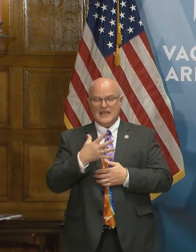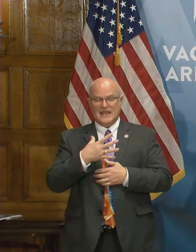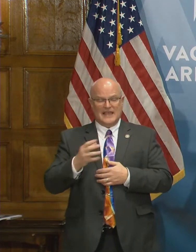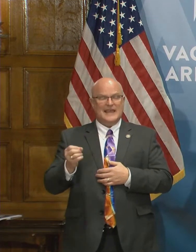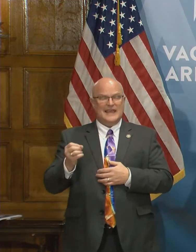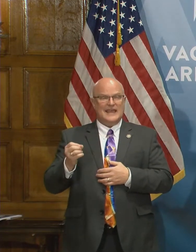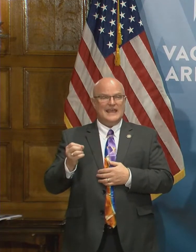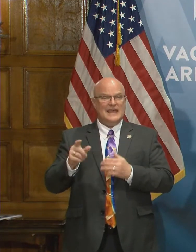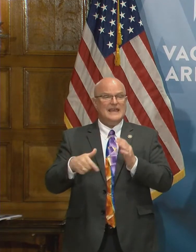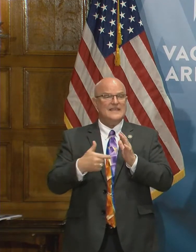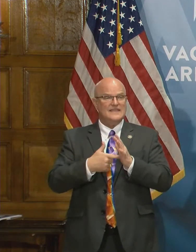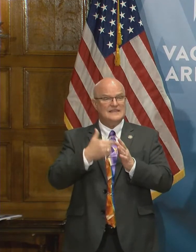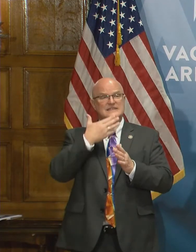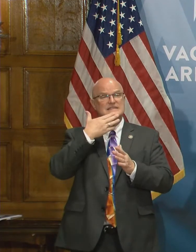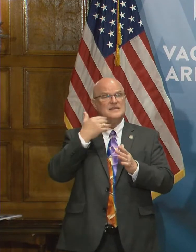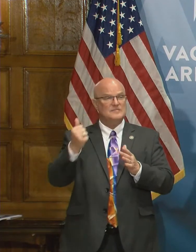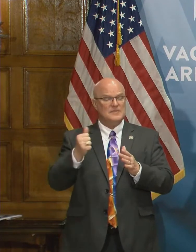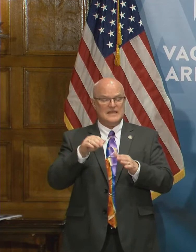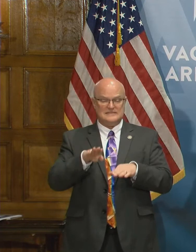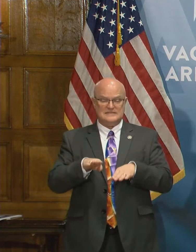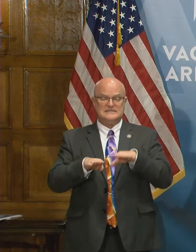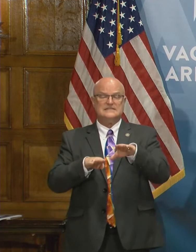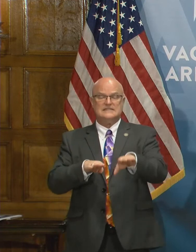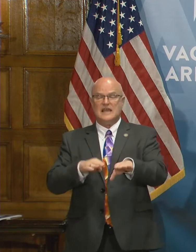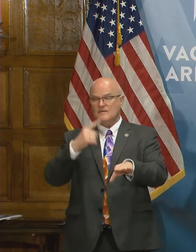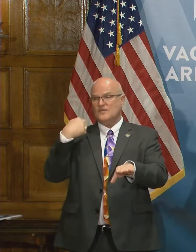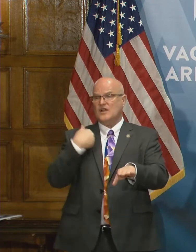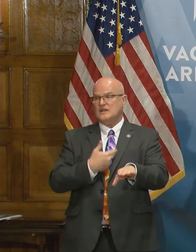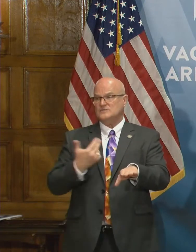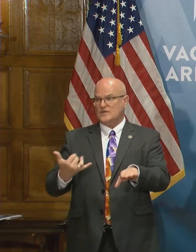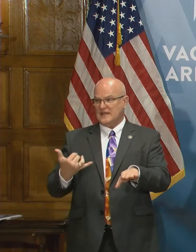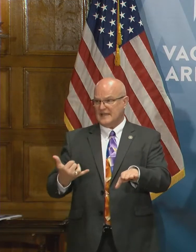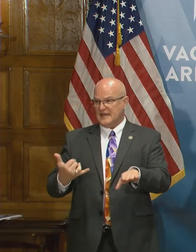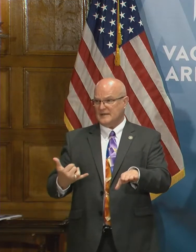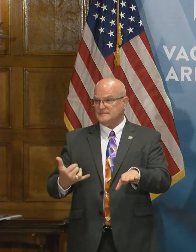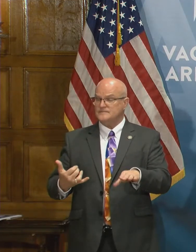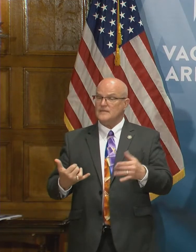and this is the best step forward at this time.